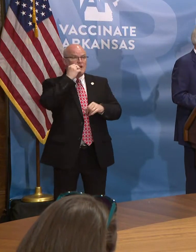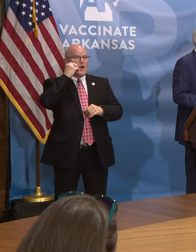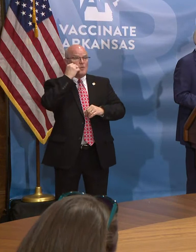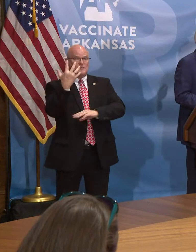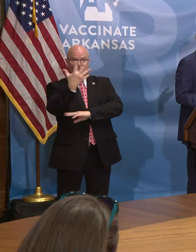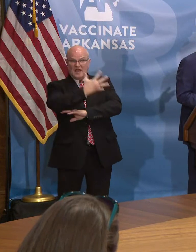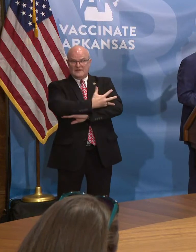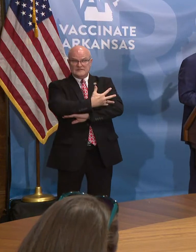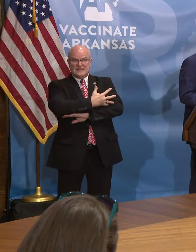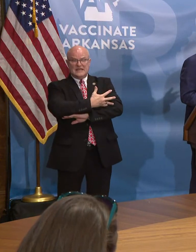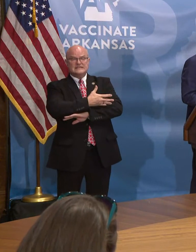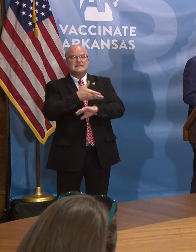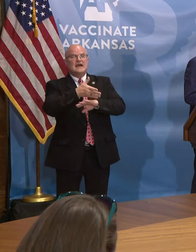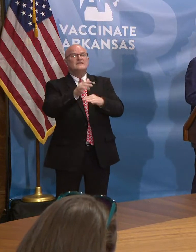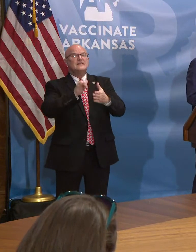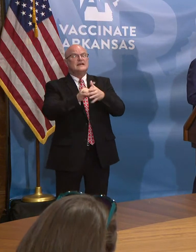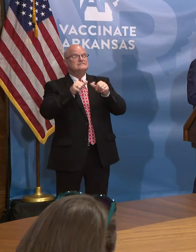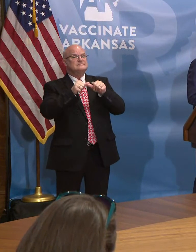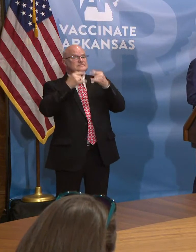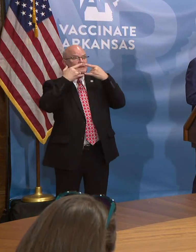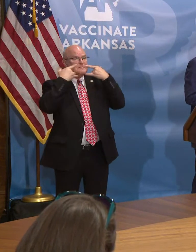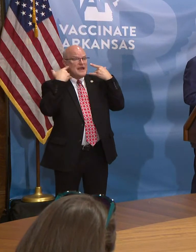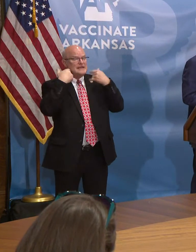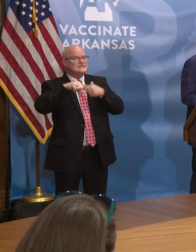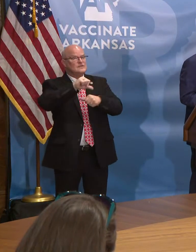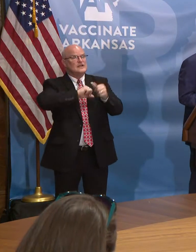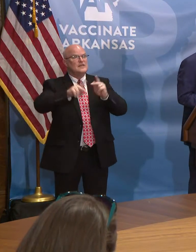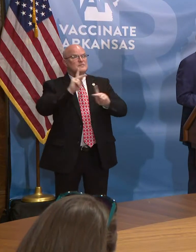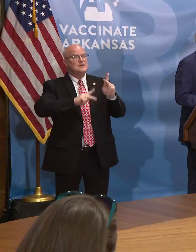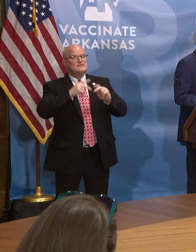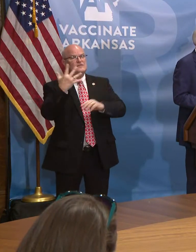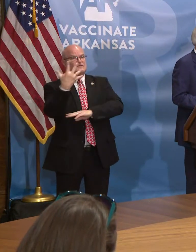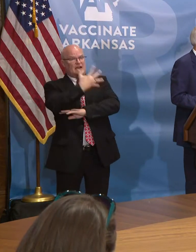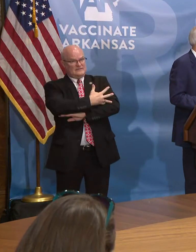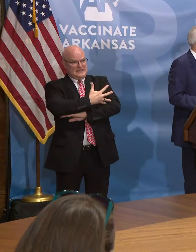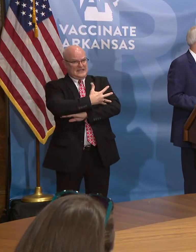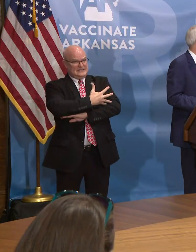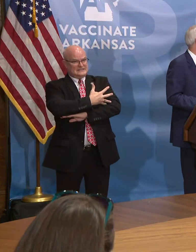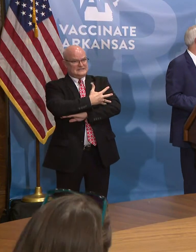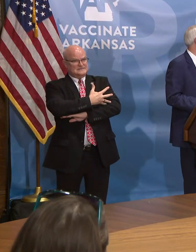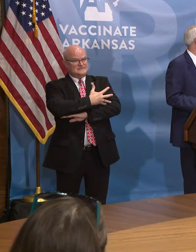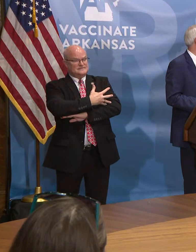5 days. After that, continue to wear a mask around others for additional 5 days.